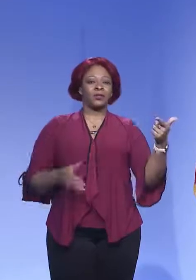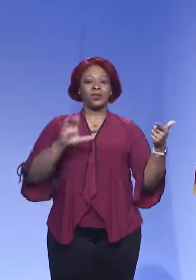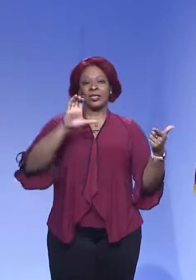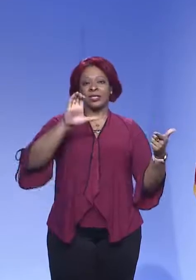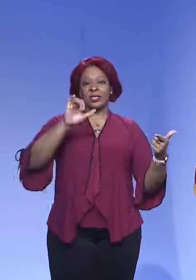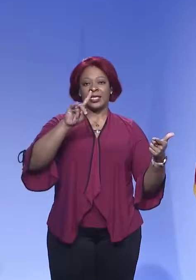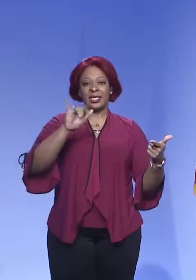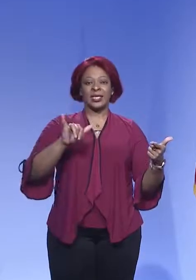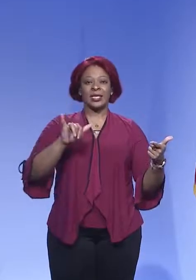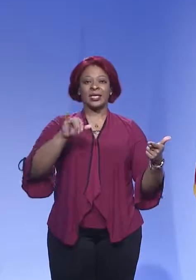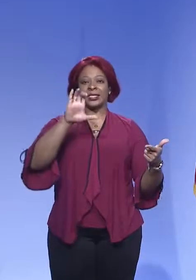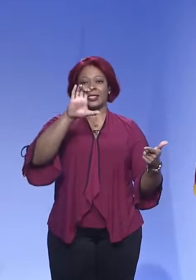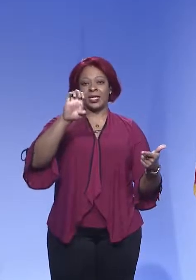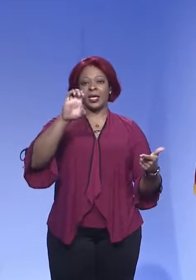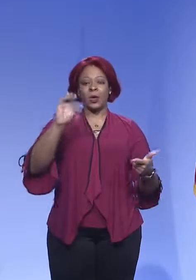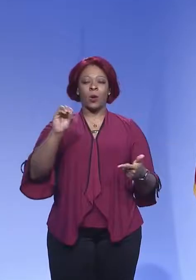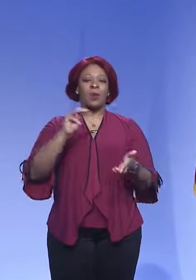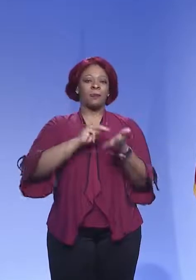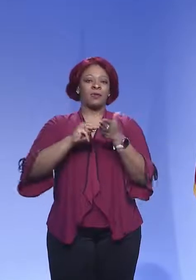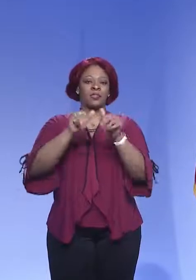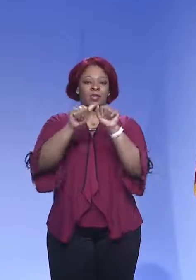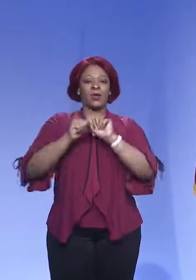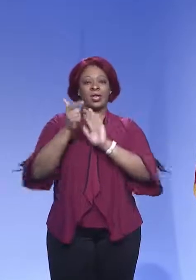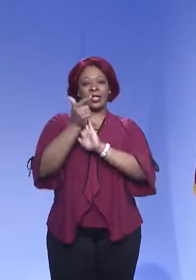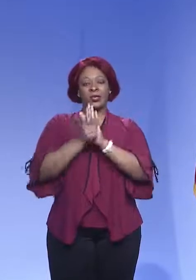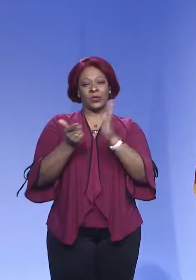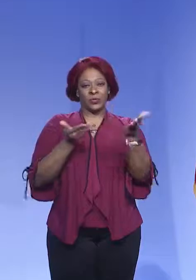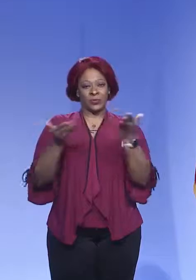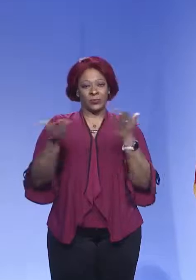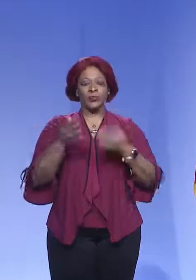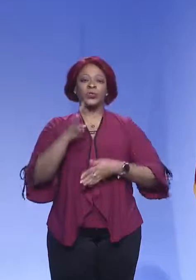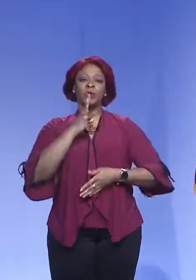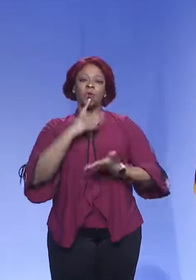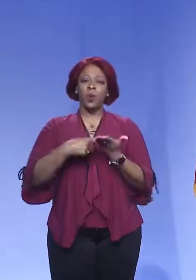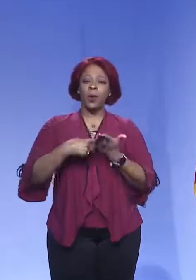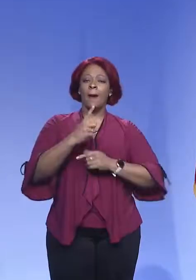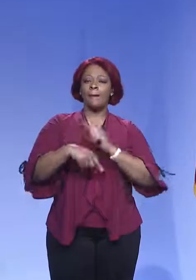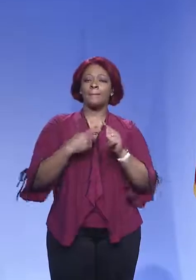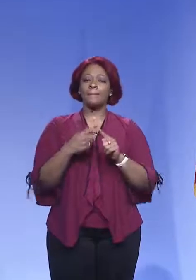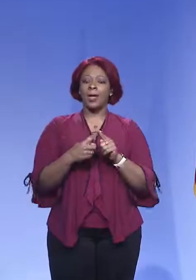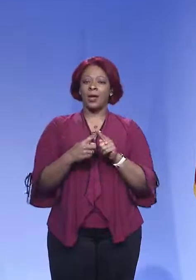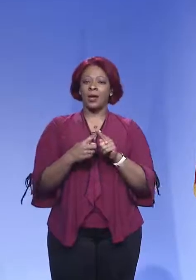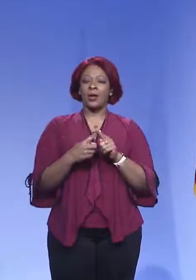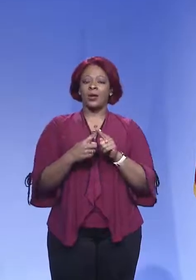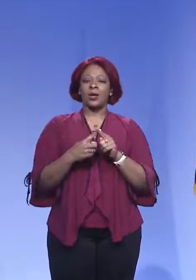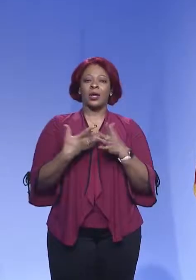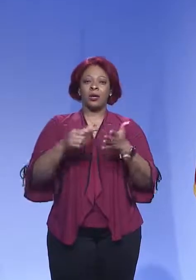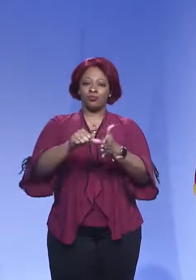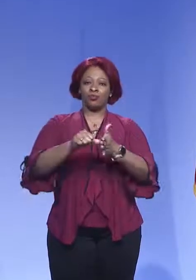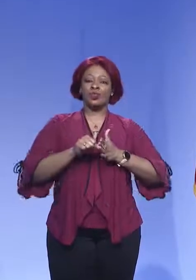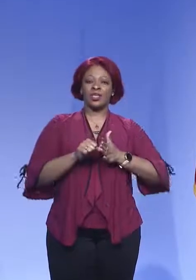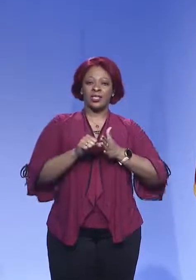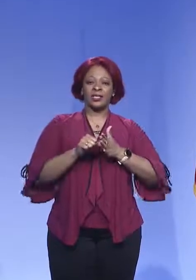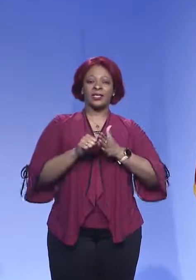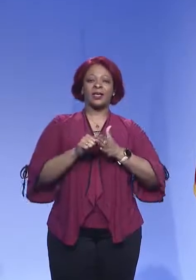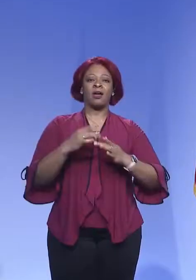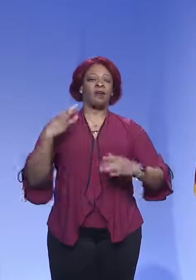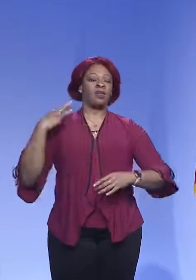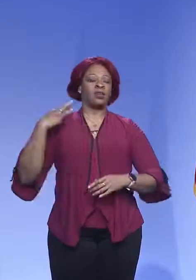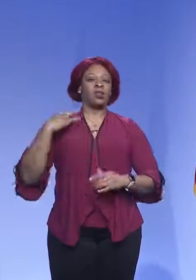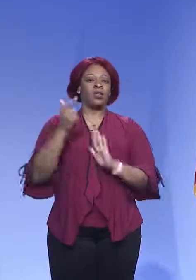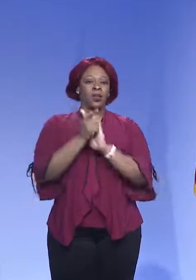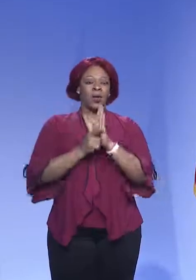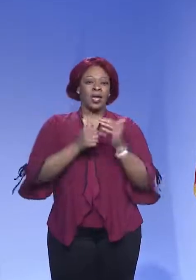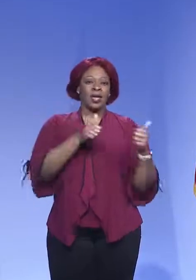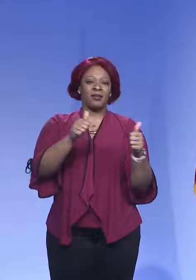Cindy Edingoff, CEO of Memphis Area Legal Services, to talk more about the impressive volunteer lawyer effort